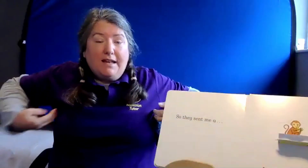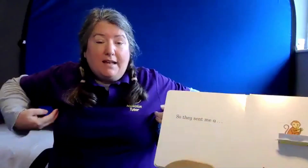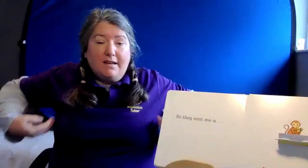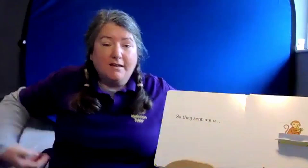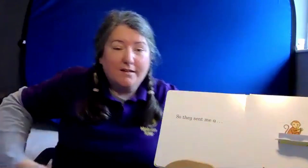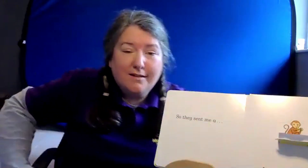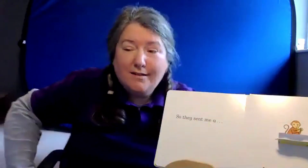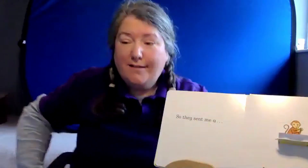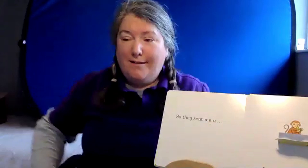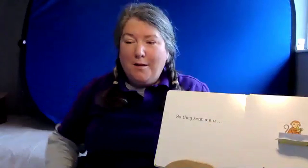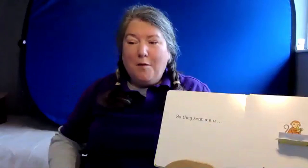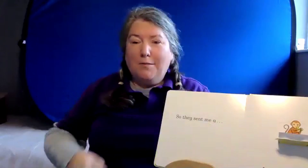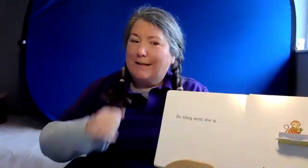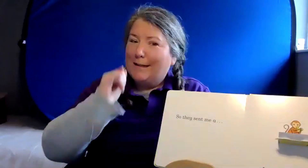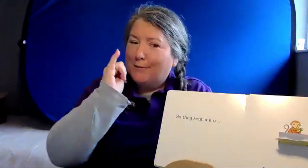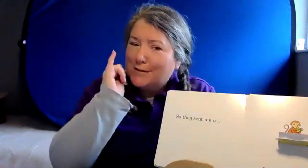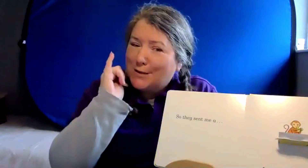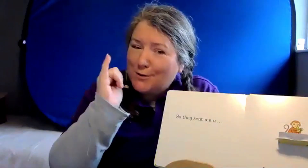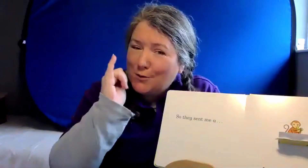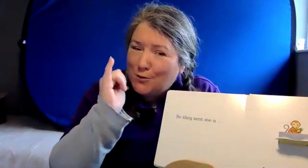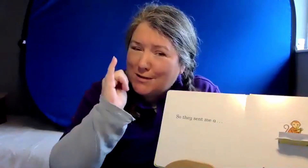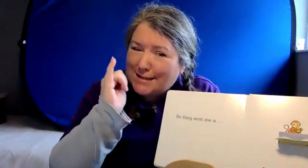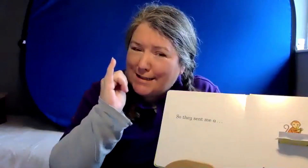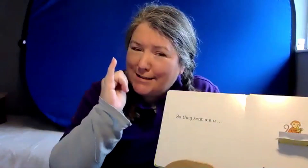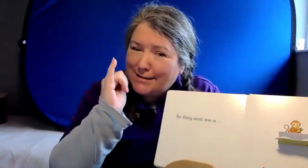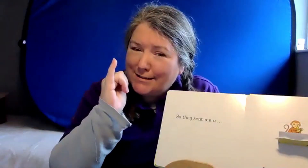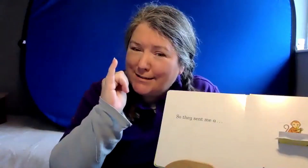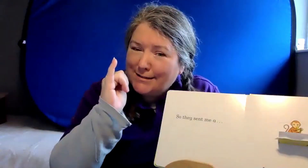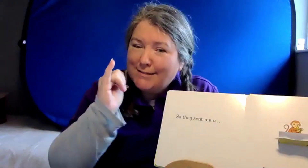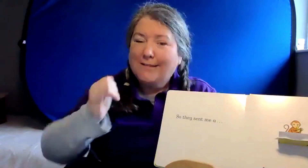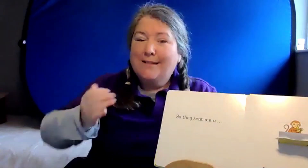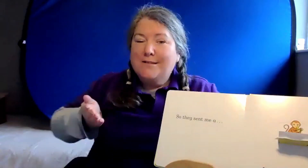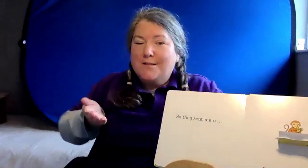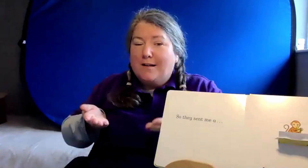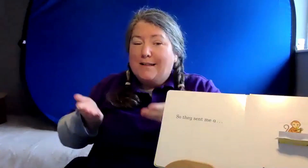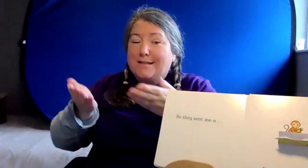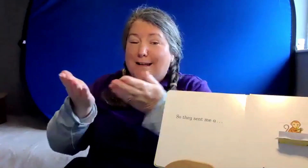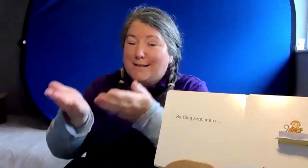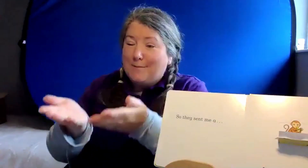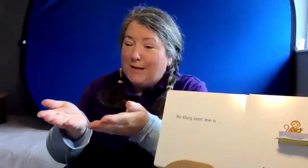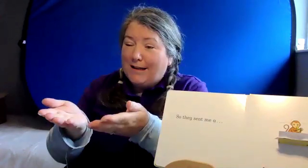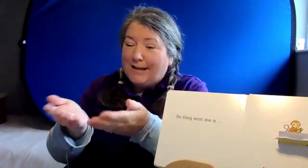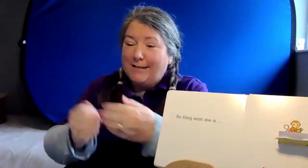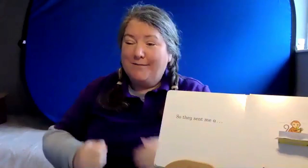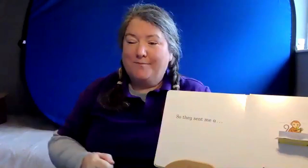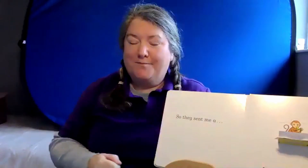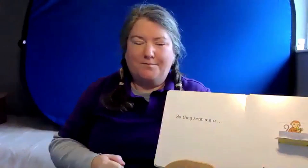monkey, but he was too naughty, so I sent him back.